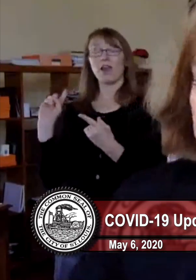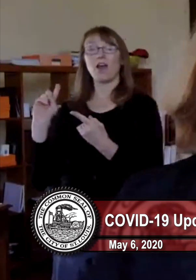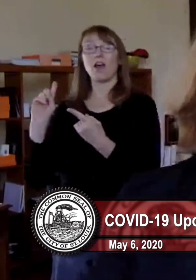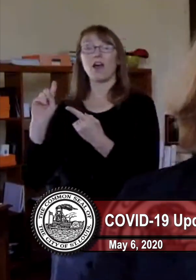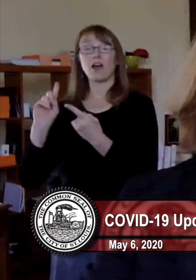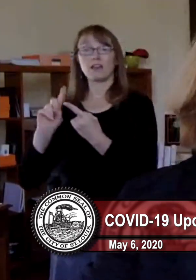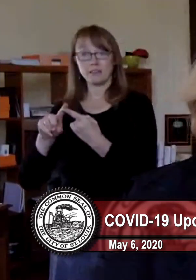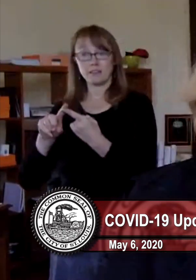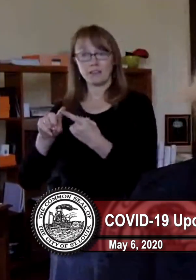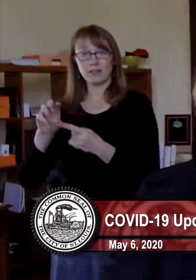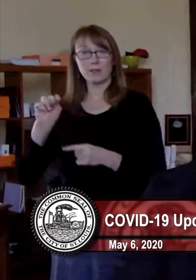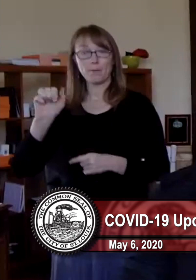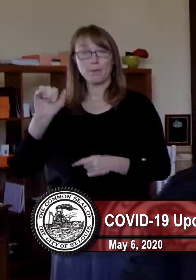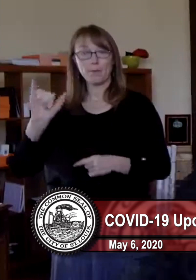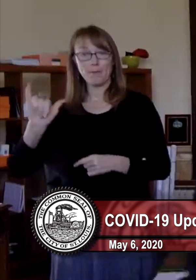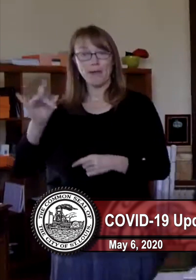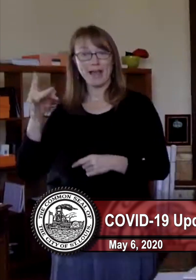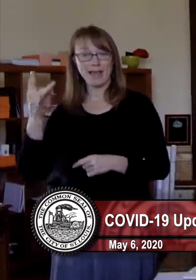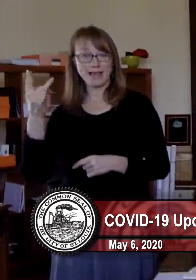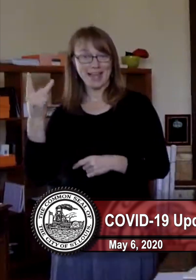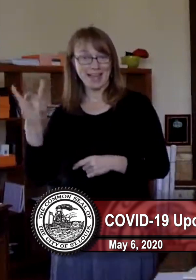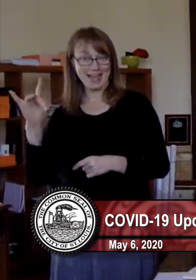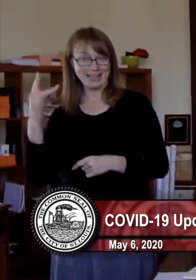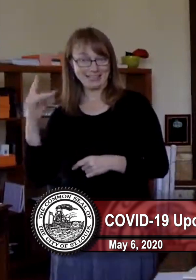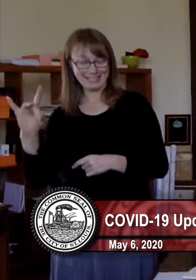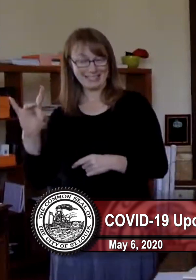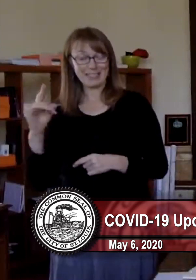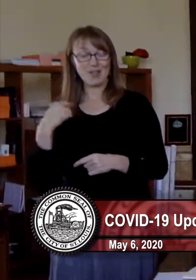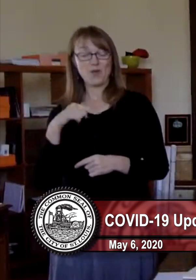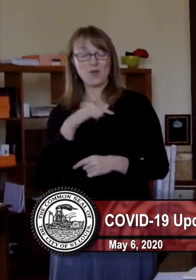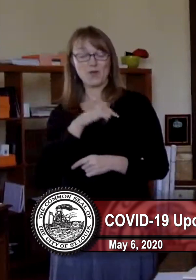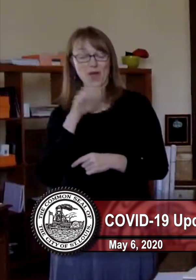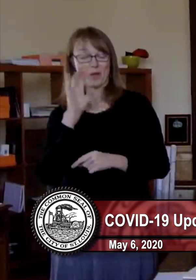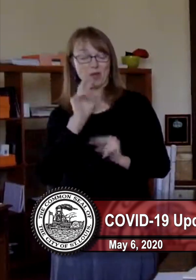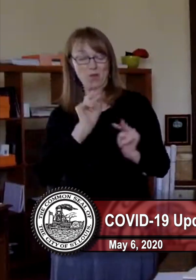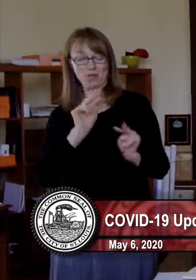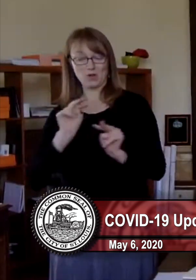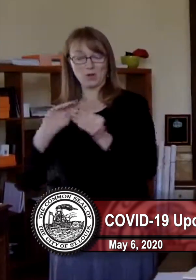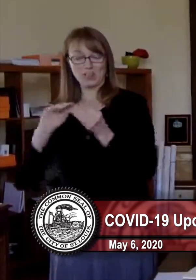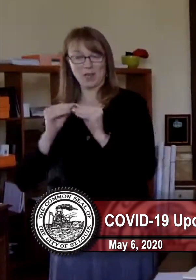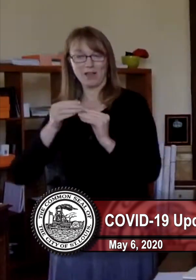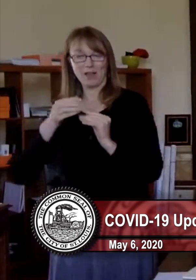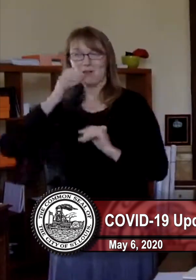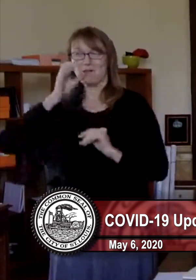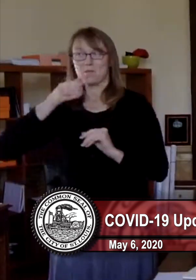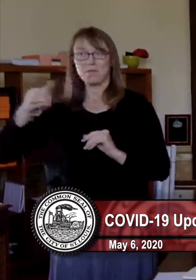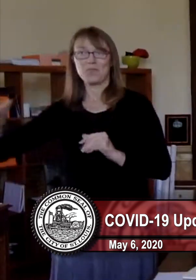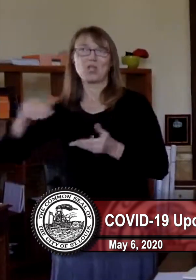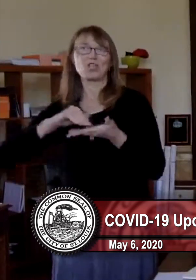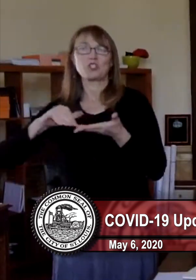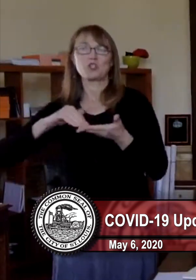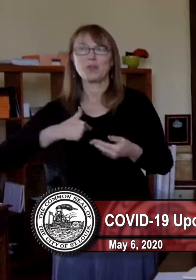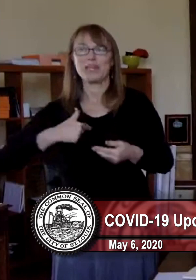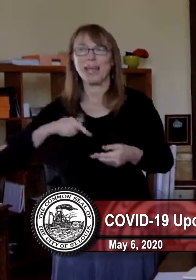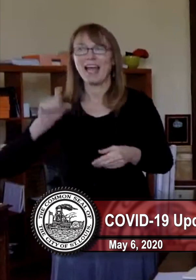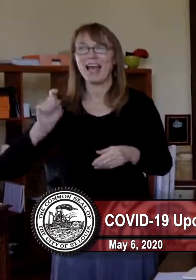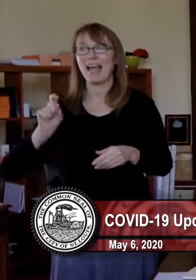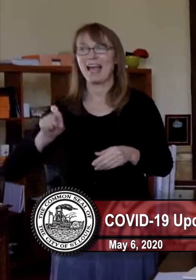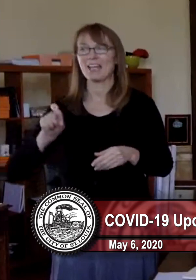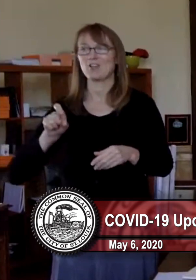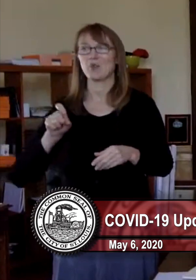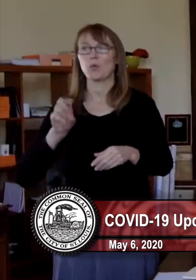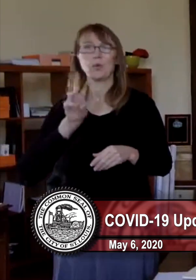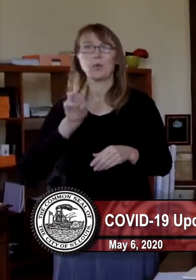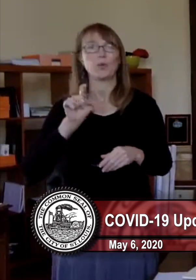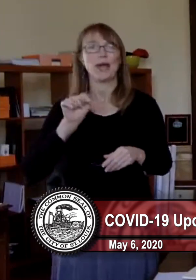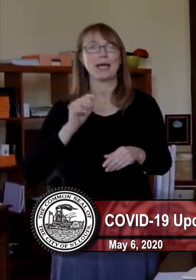We hope, sorry, I had to wet my whistle there. That's an old saying. People who are standing here with me are laughing. They don't